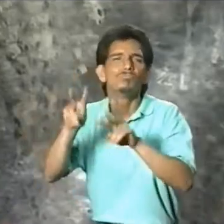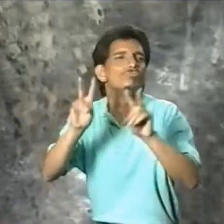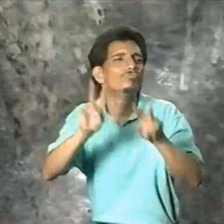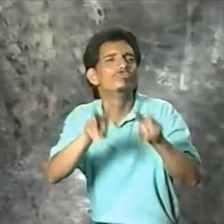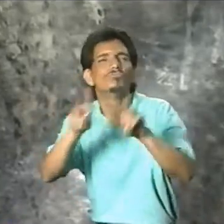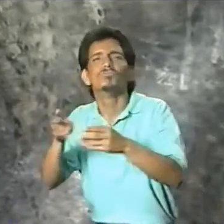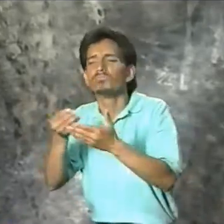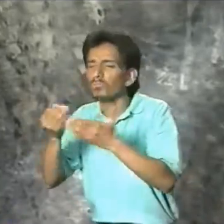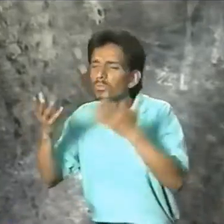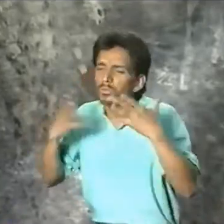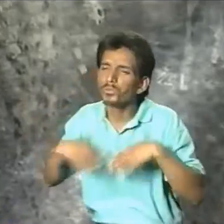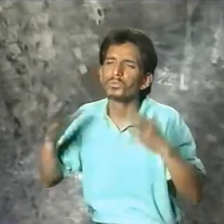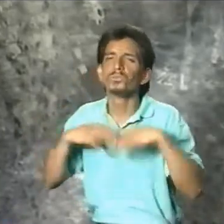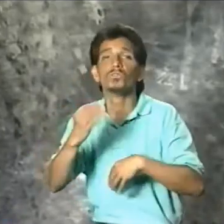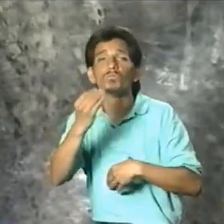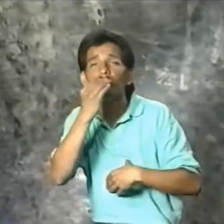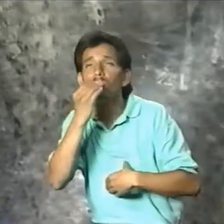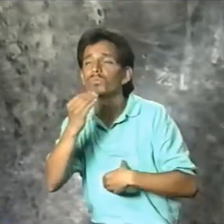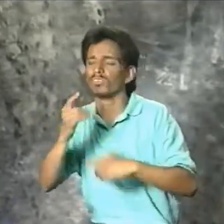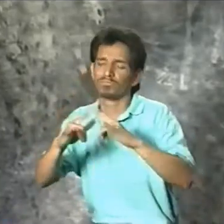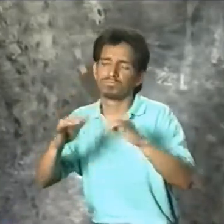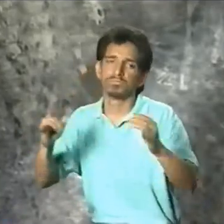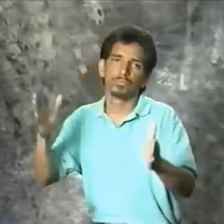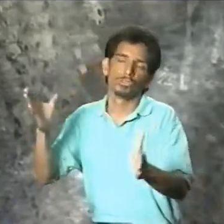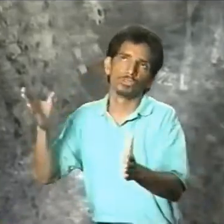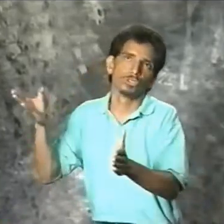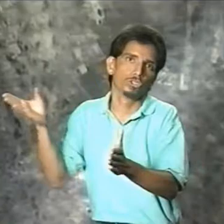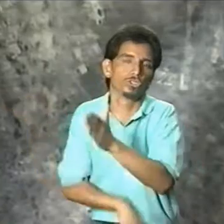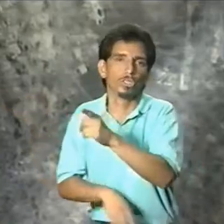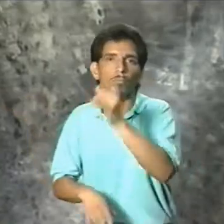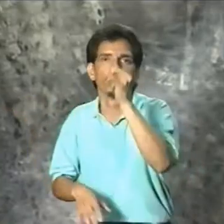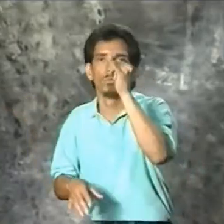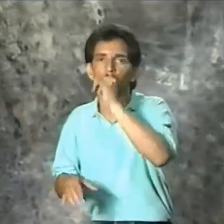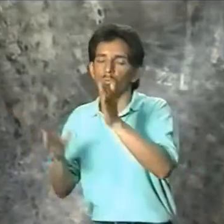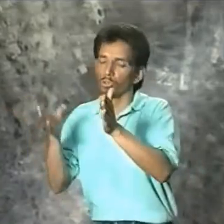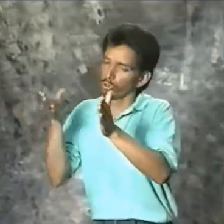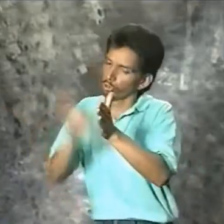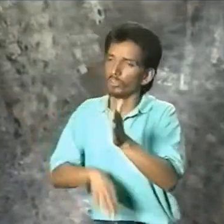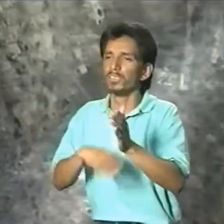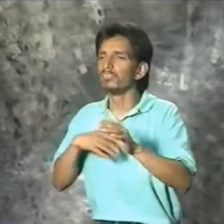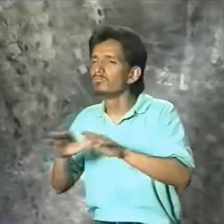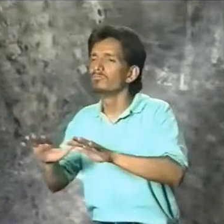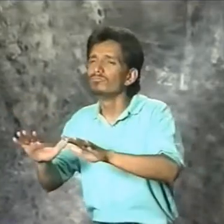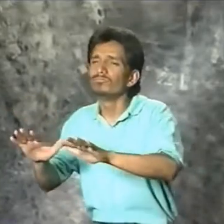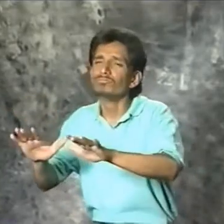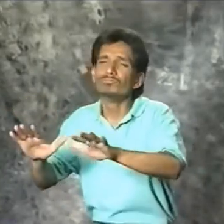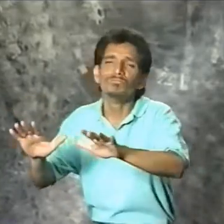and I would give them small donations. Went and shopped for clothes, got some food. Everything